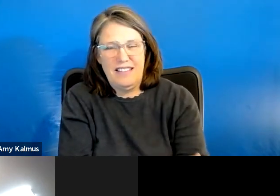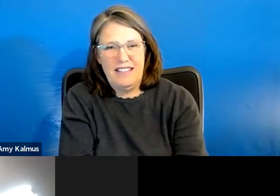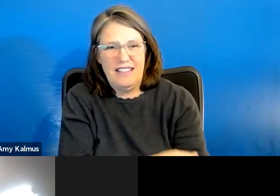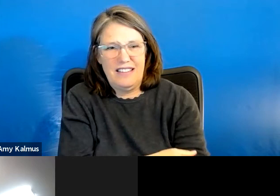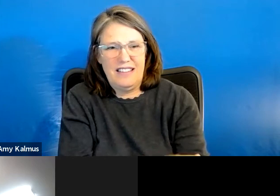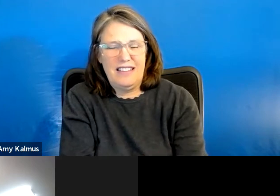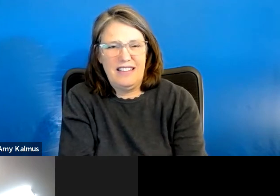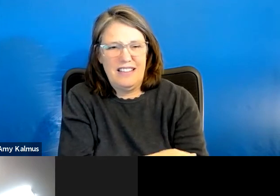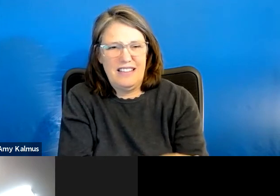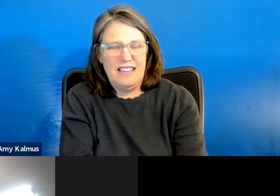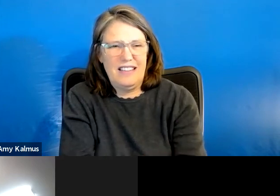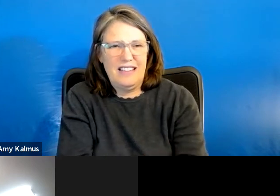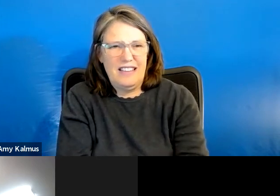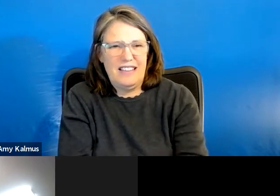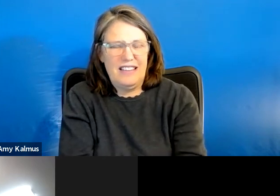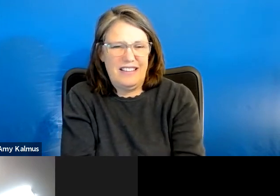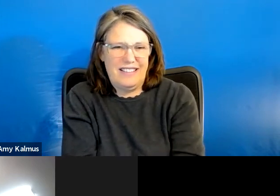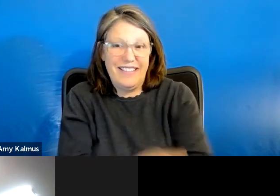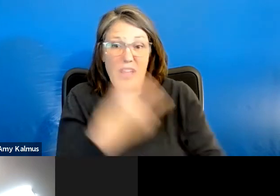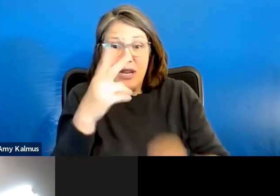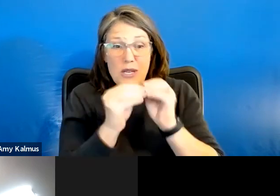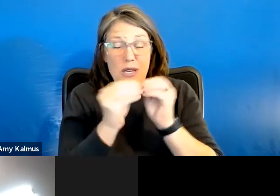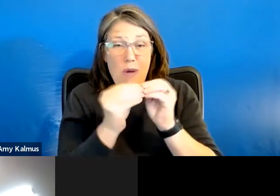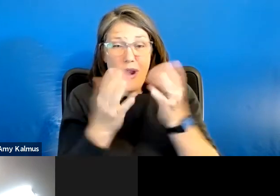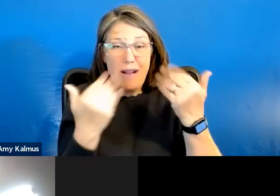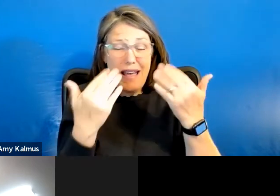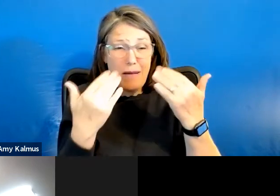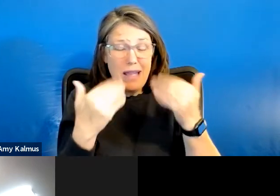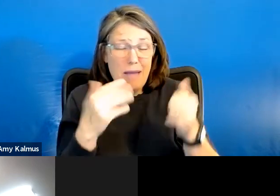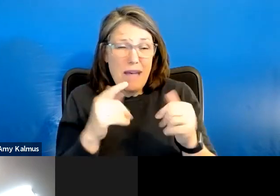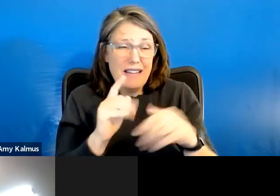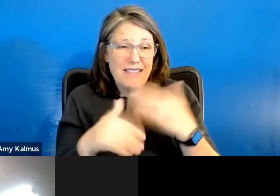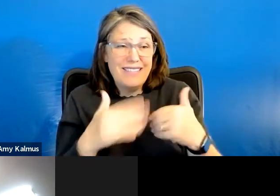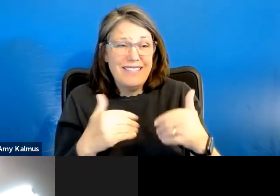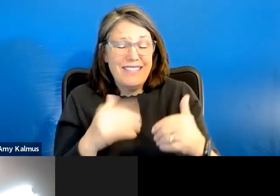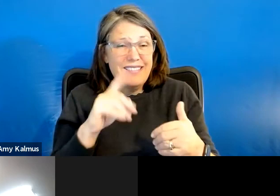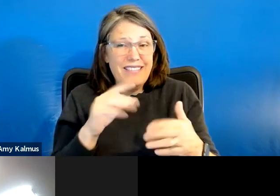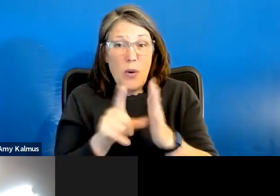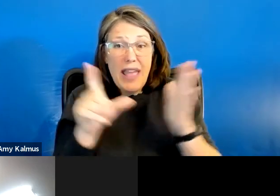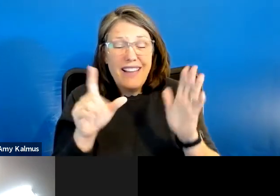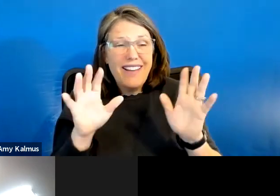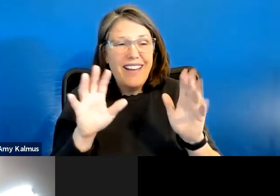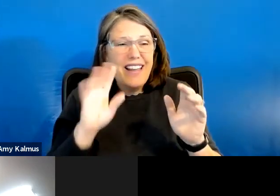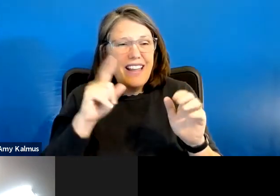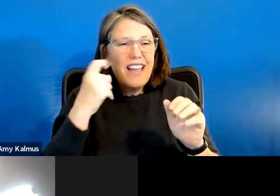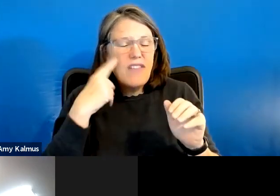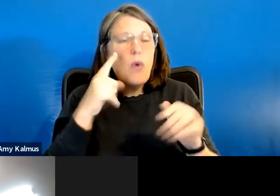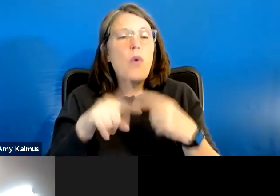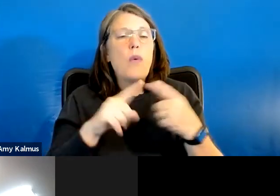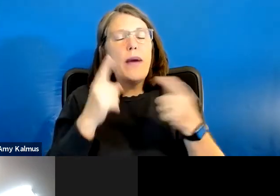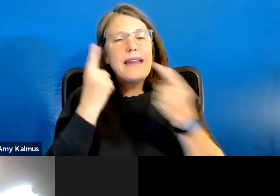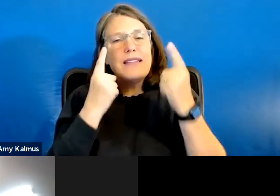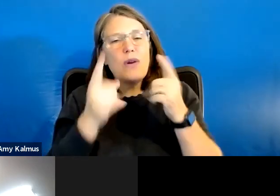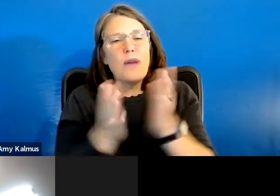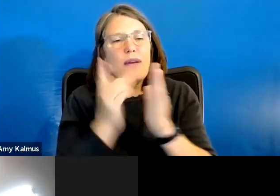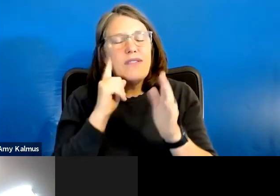100. Oh, we got to get these last questions in. 2 more. I know. Okay, let's go real quick. Okay, government for you for 800. When considering requests